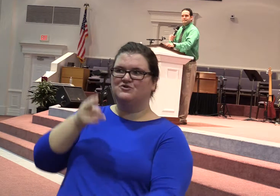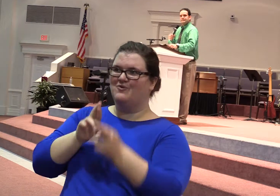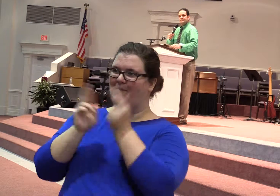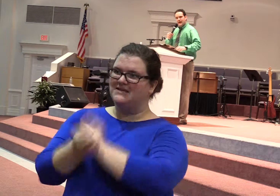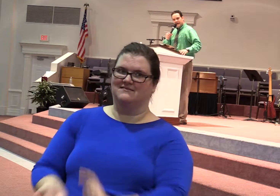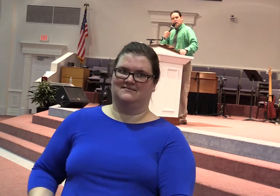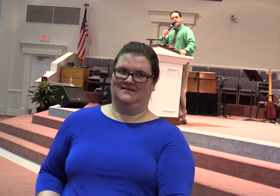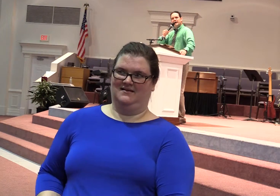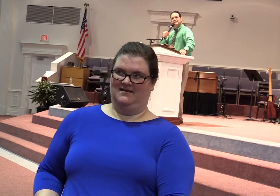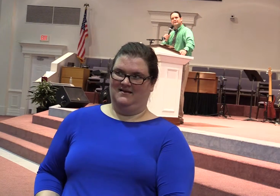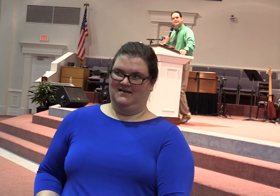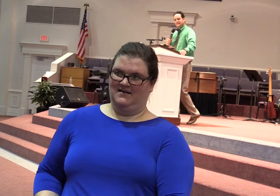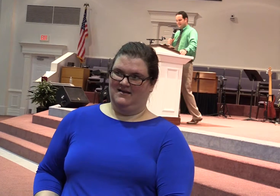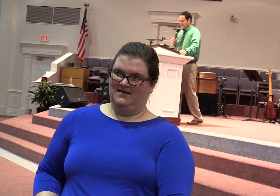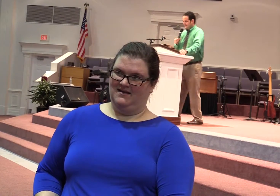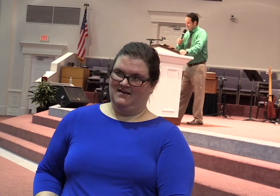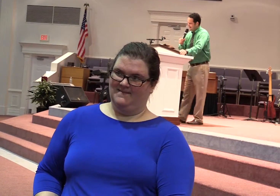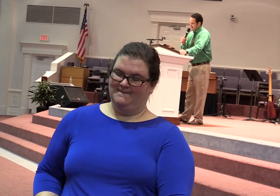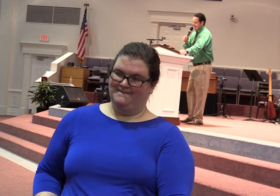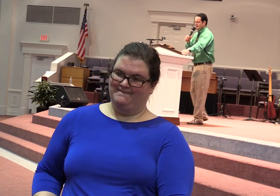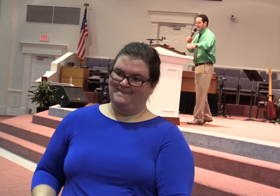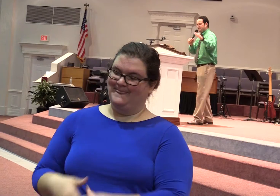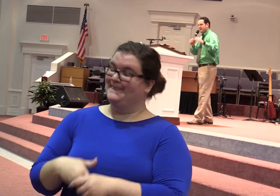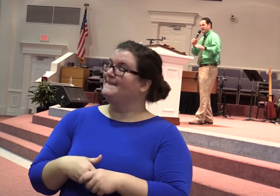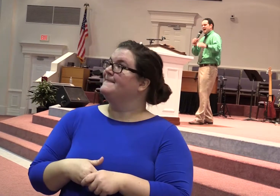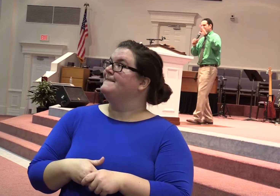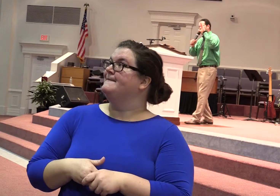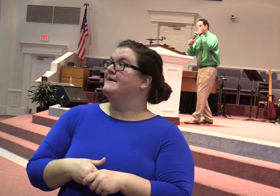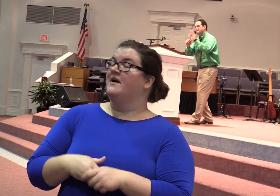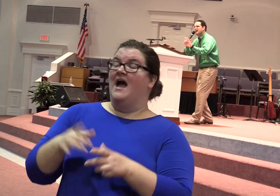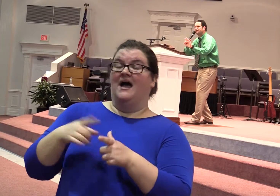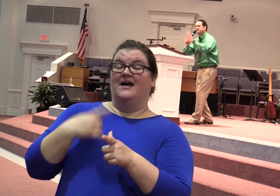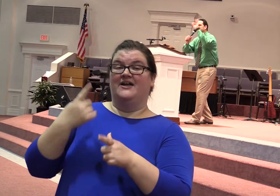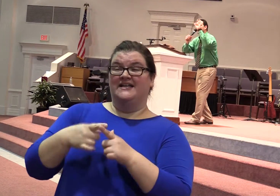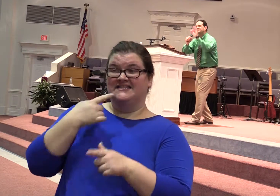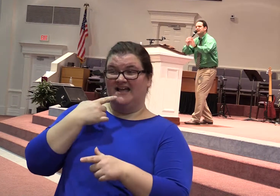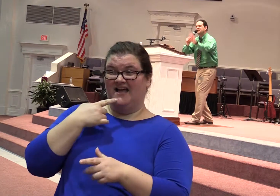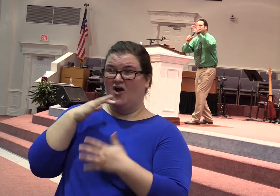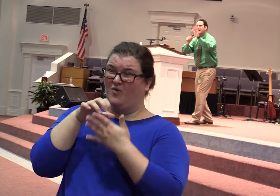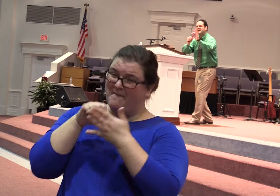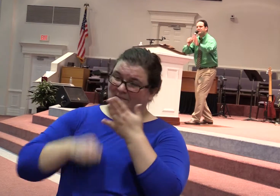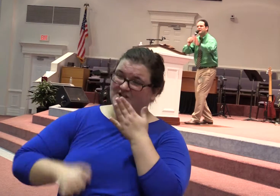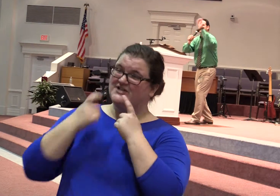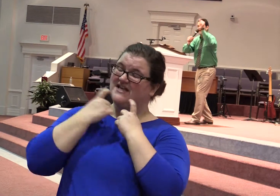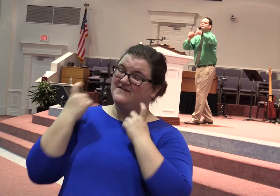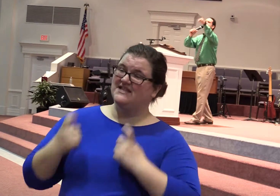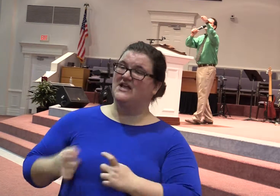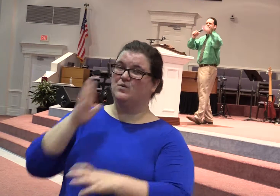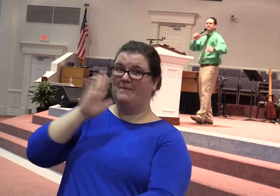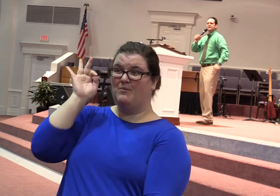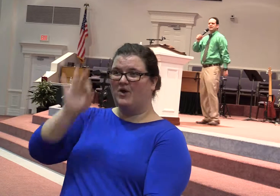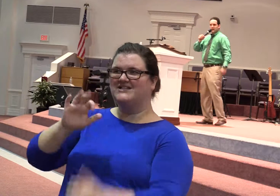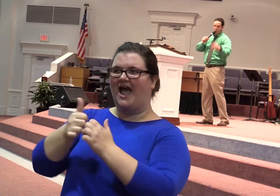repentance. Hallelujah. Amen. And then he said, and the remissions of sins shall be preached in his